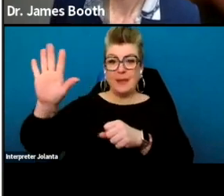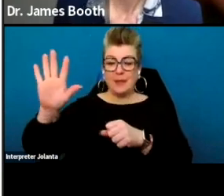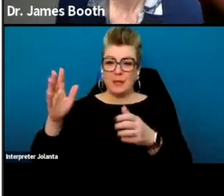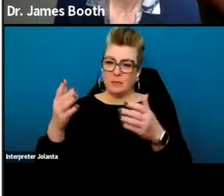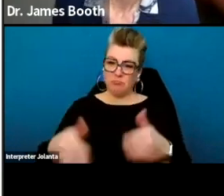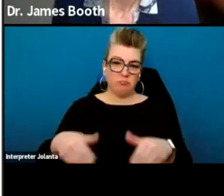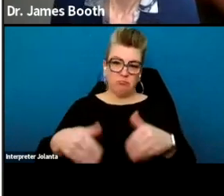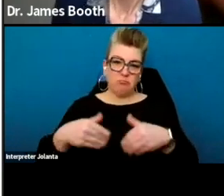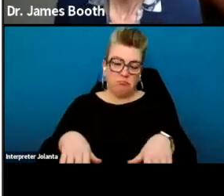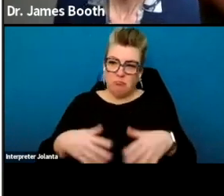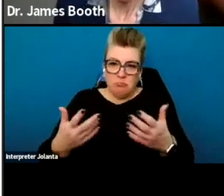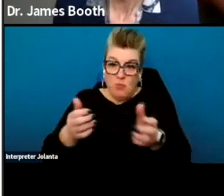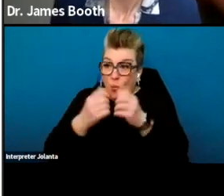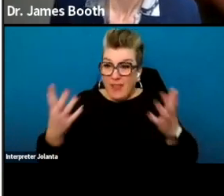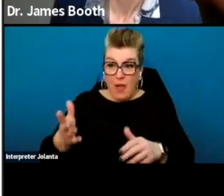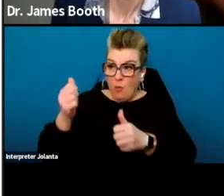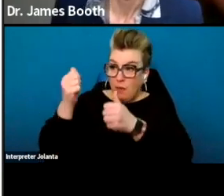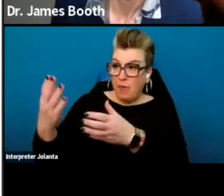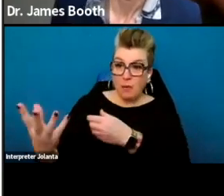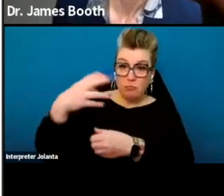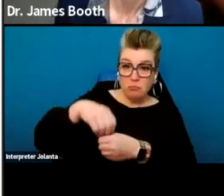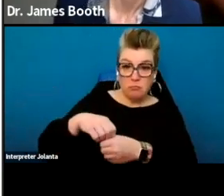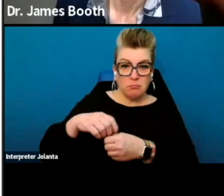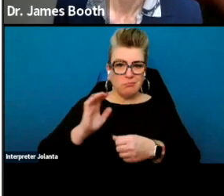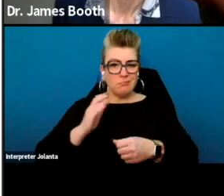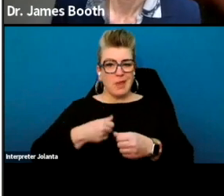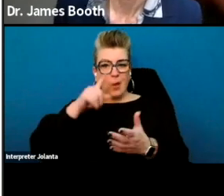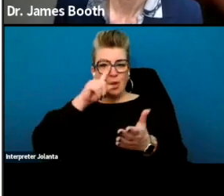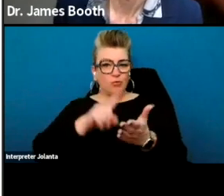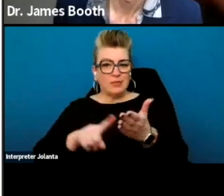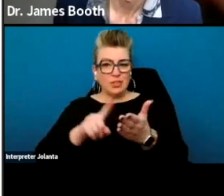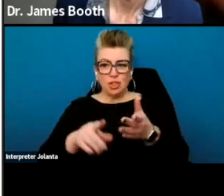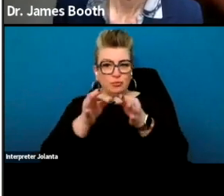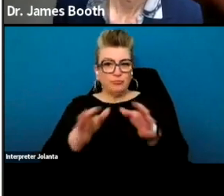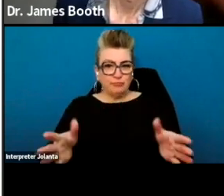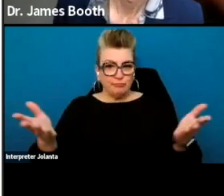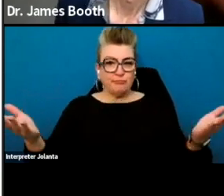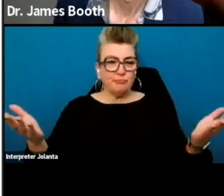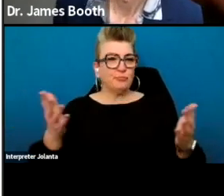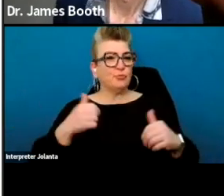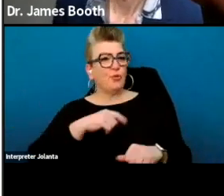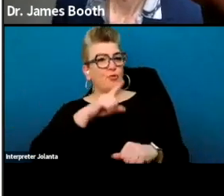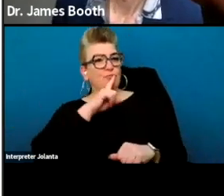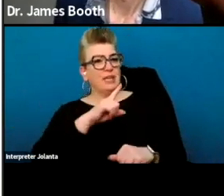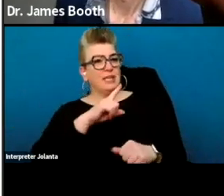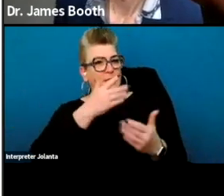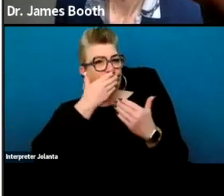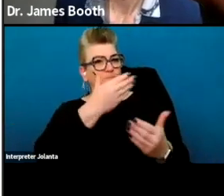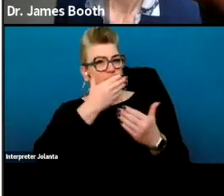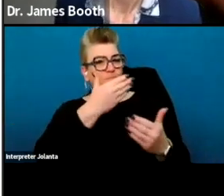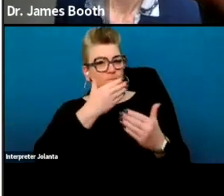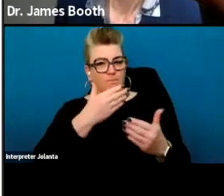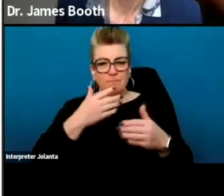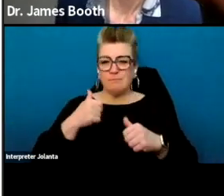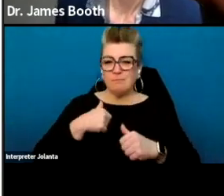Without this work, without their participation, we wouldn't be able to do this work for sure. So I really appreciate the